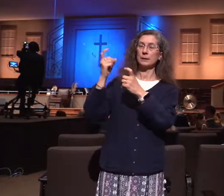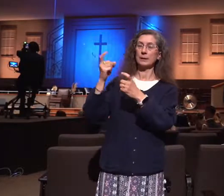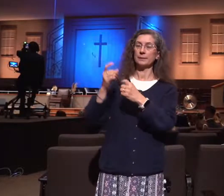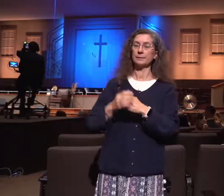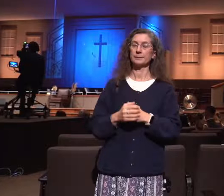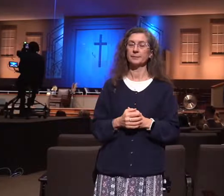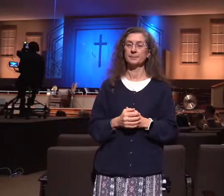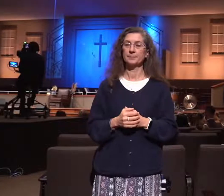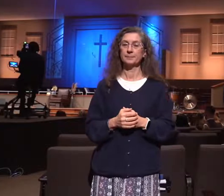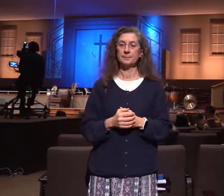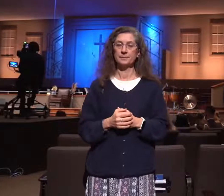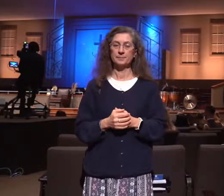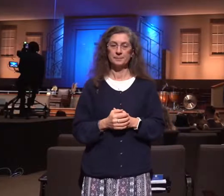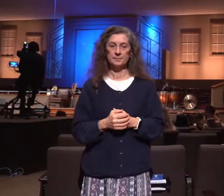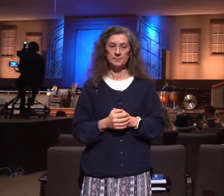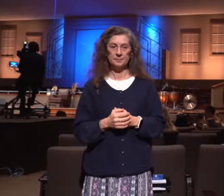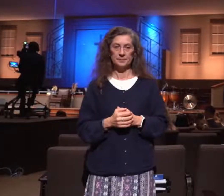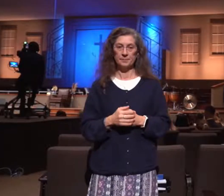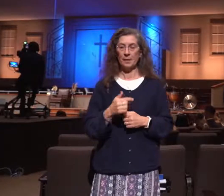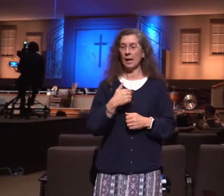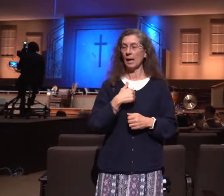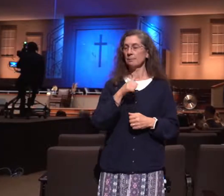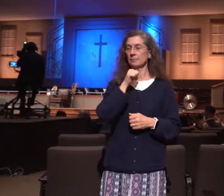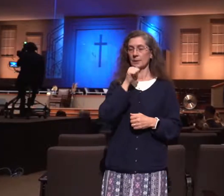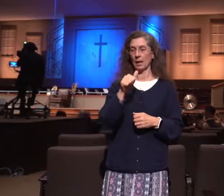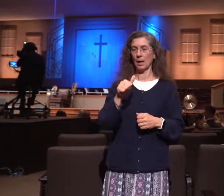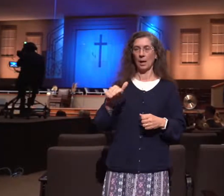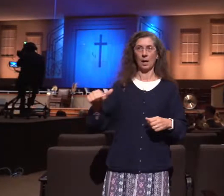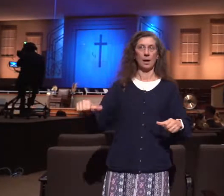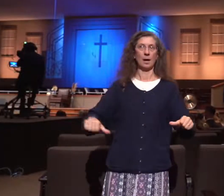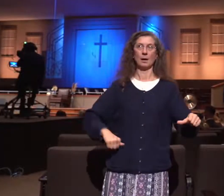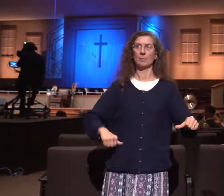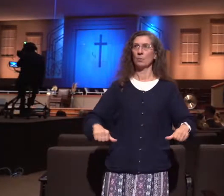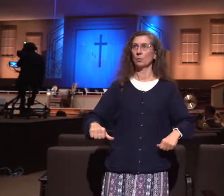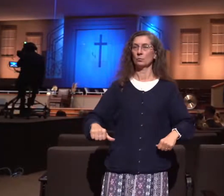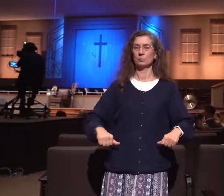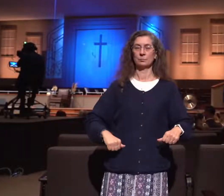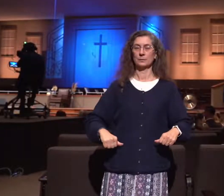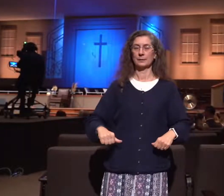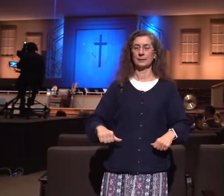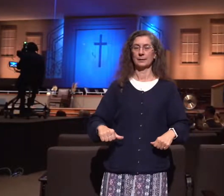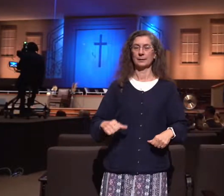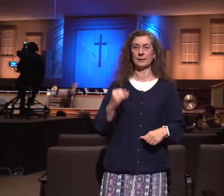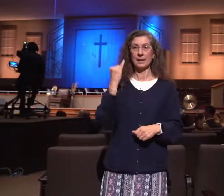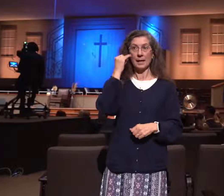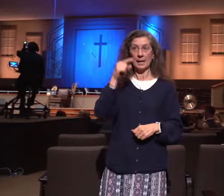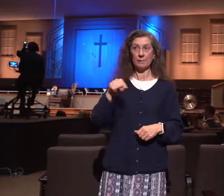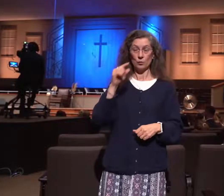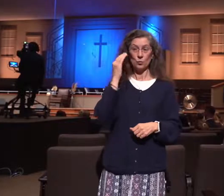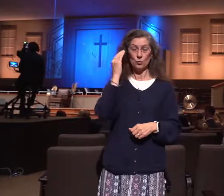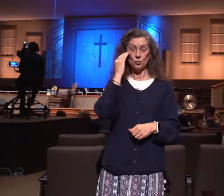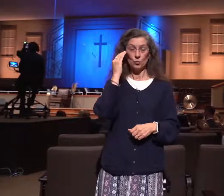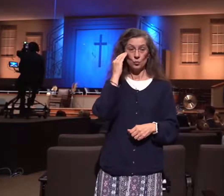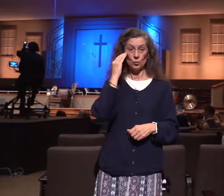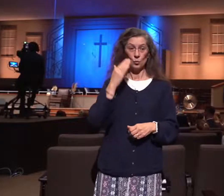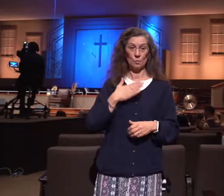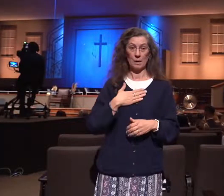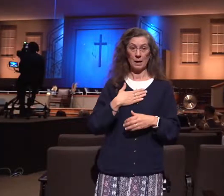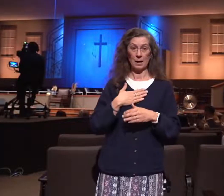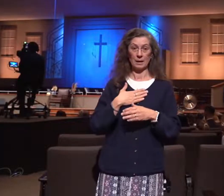have absolutely nothing to boast about. If you knew where I came from, okay, you could appreciate